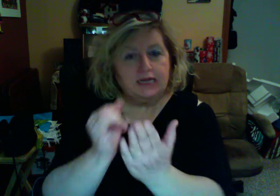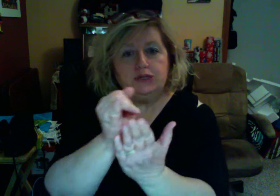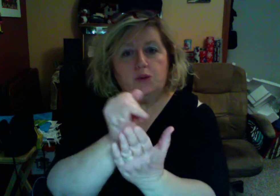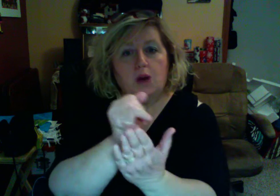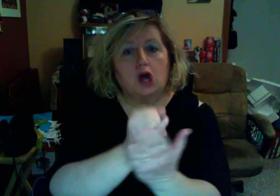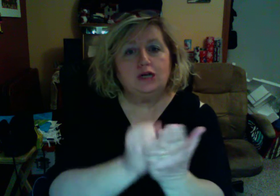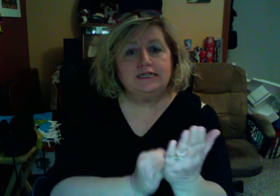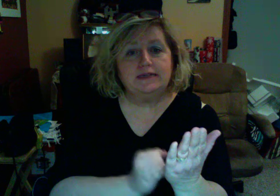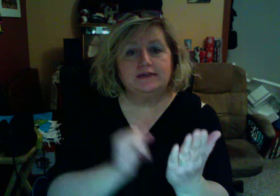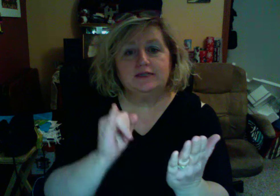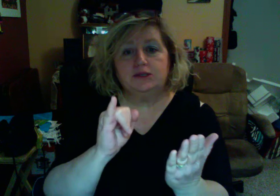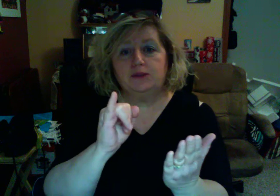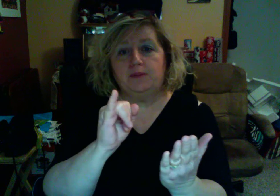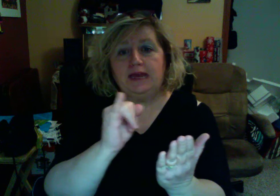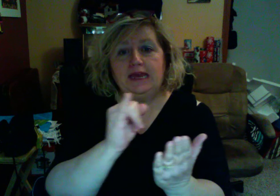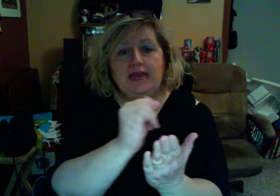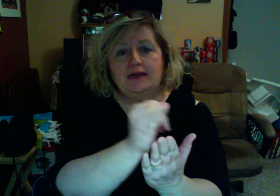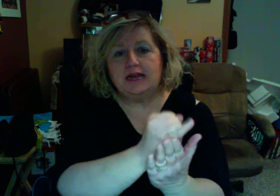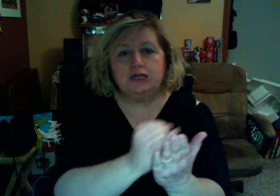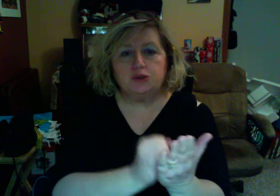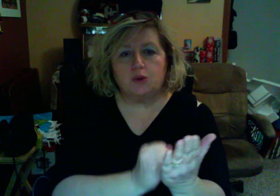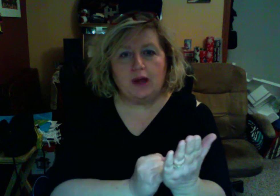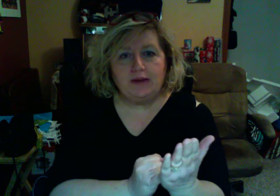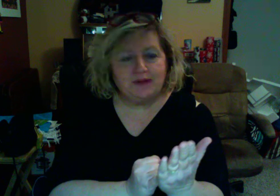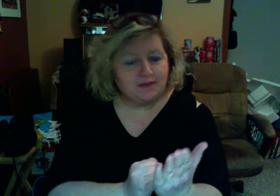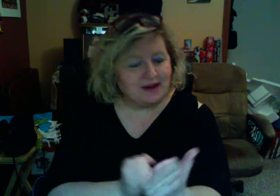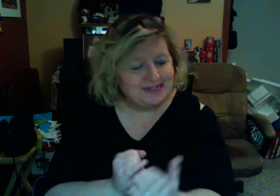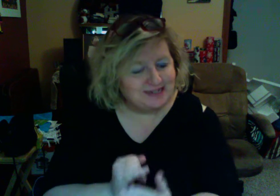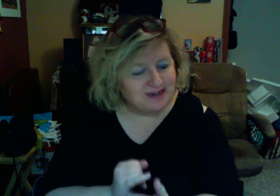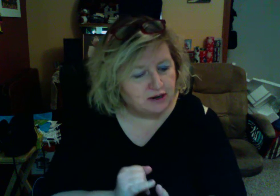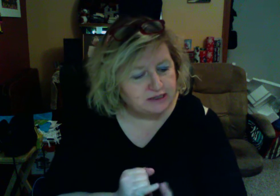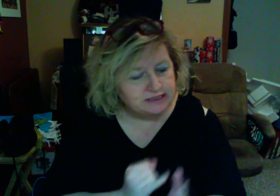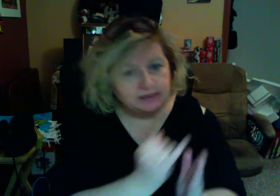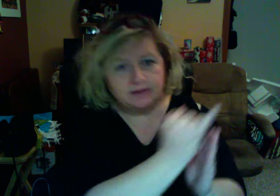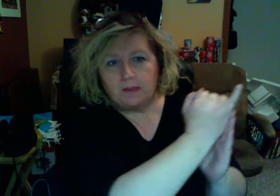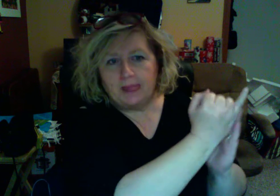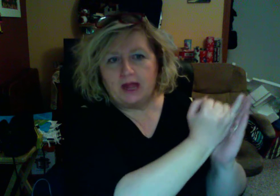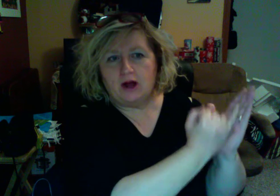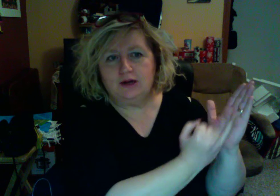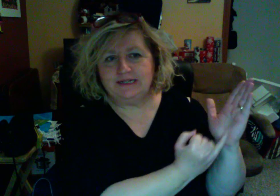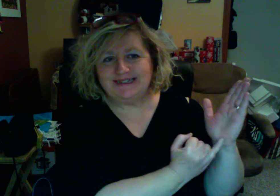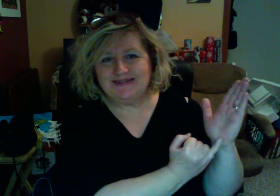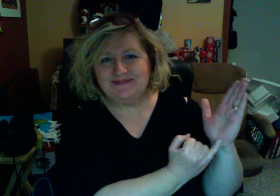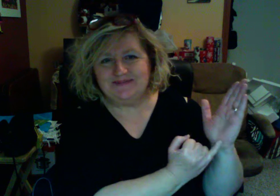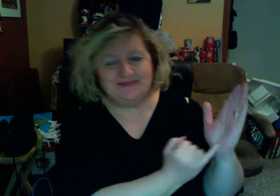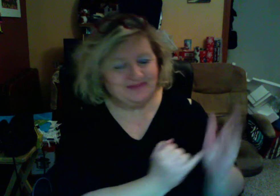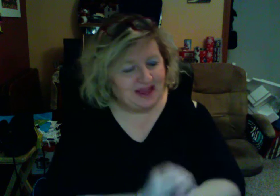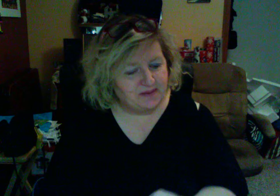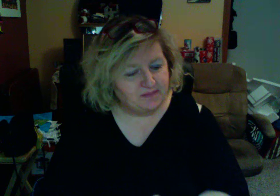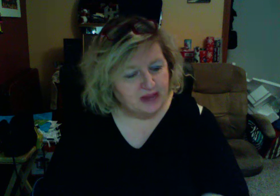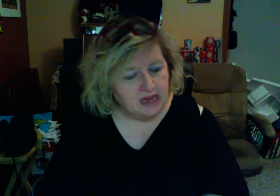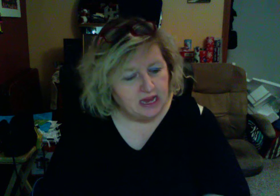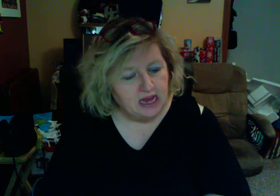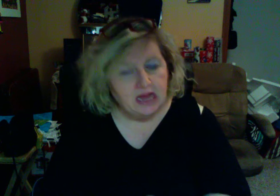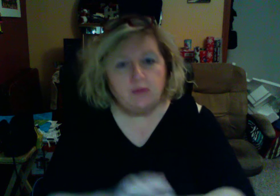do art. So it's with your pinky, kind of drawing with the brush. Art. Okay. We